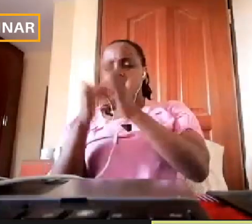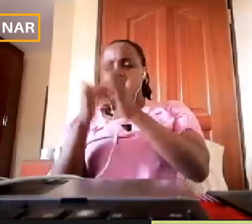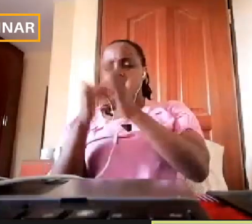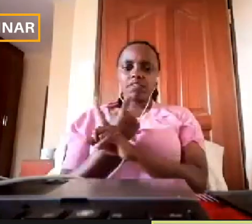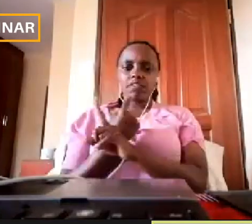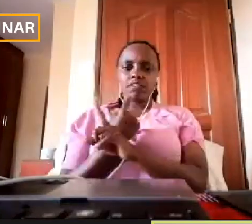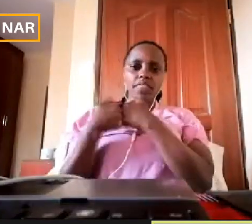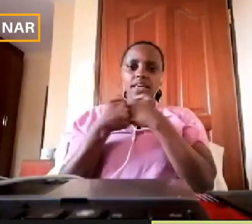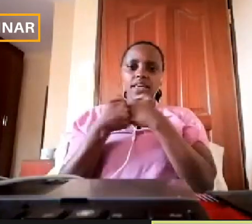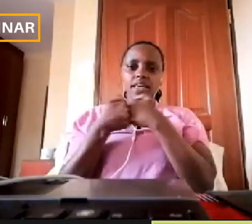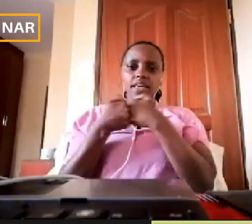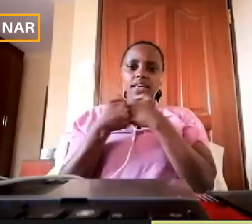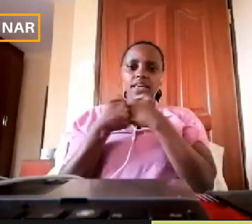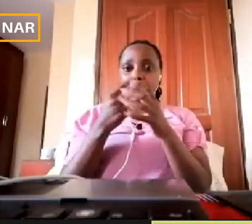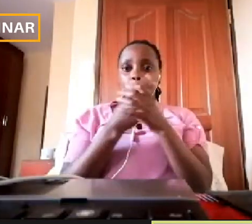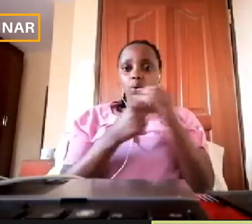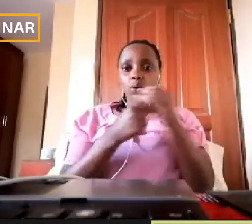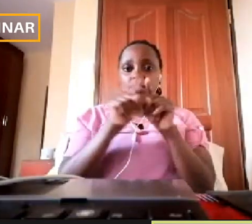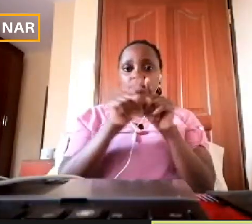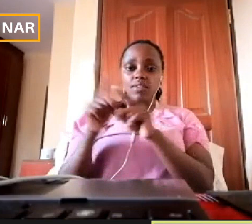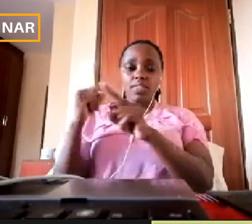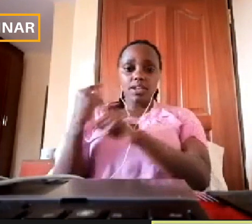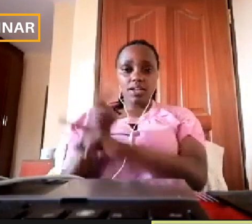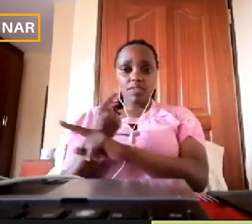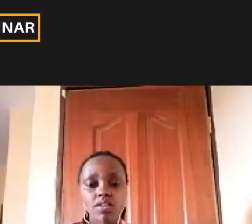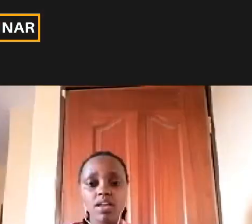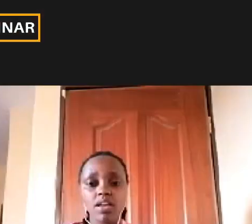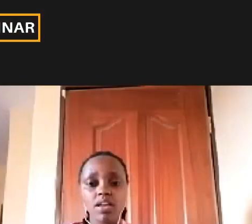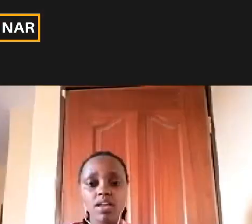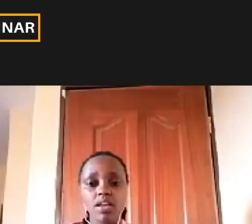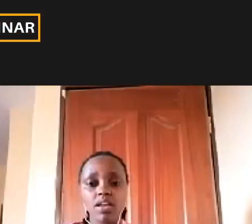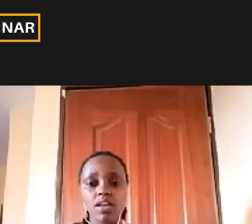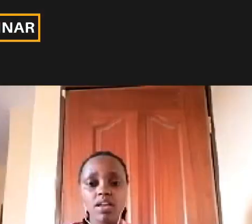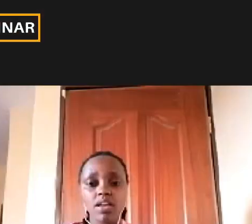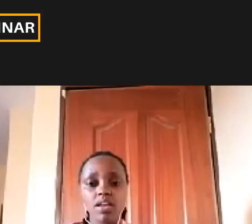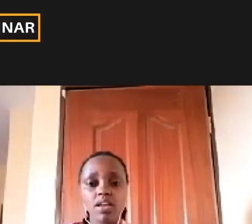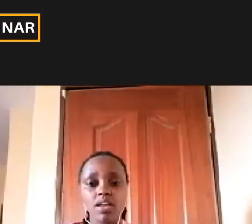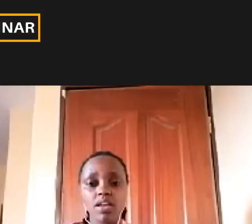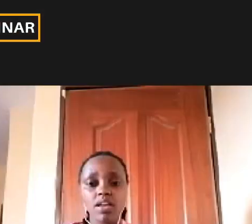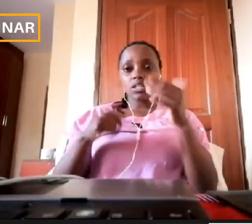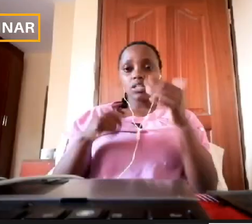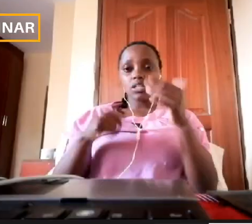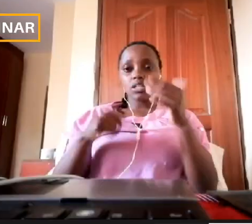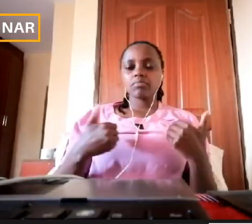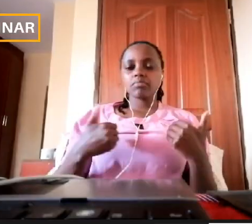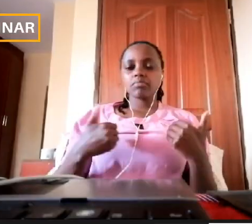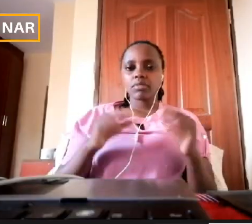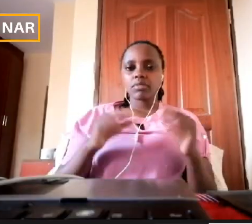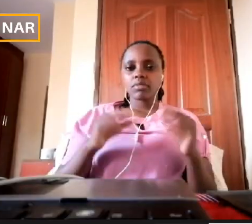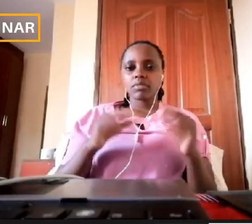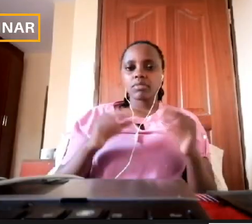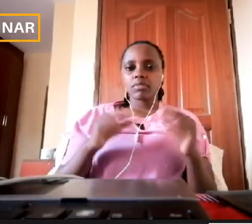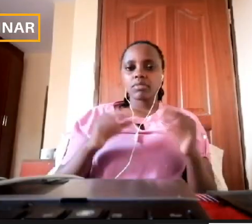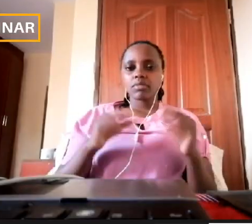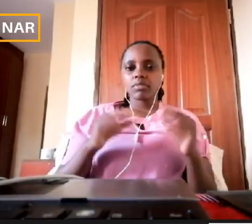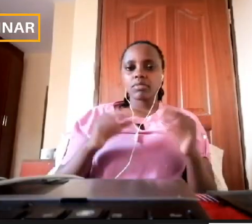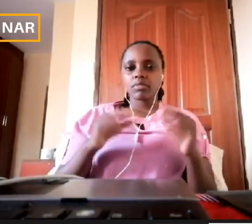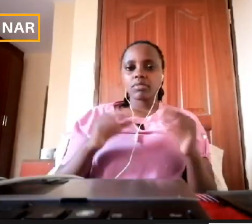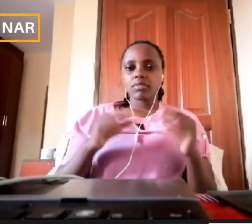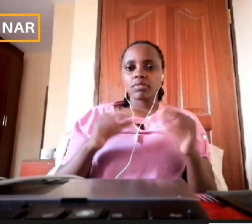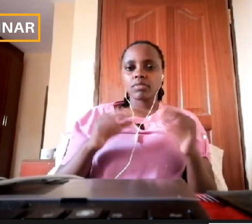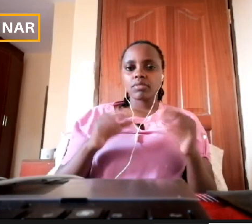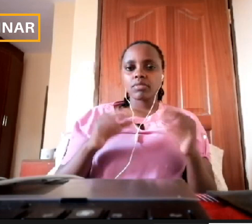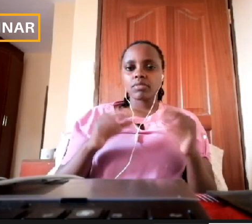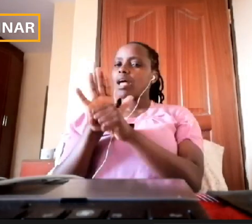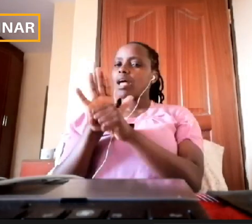The challenges are both the same and different. And I think what I've done on my end is to cluster really a lot of